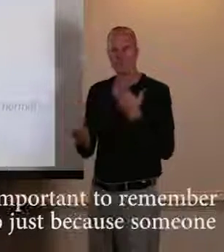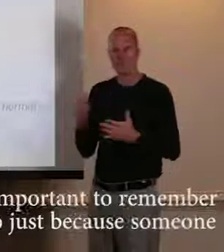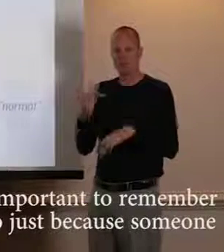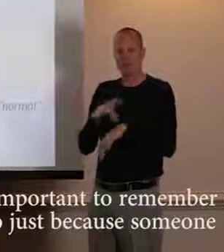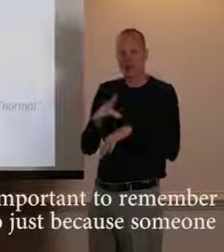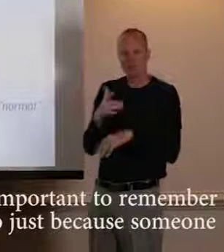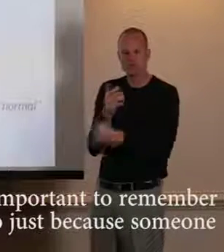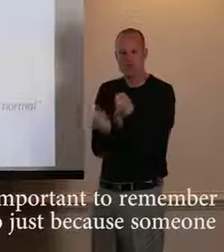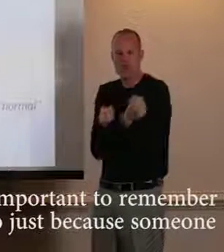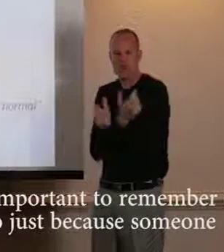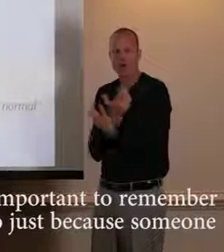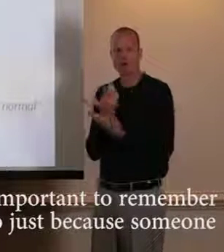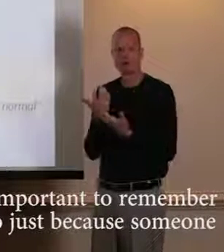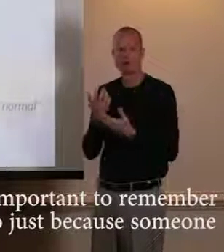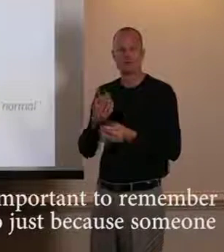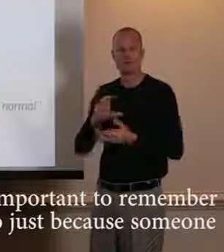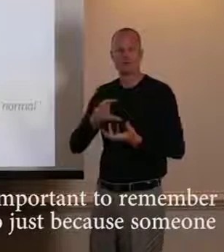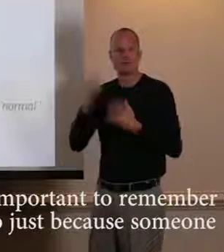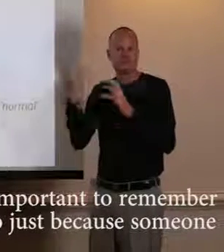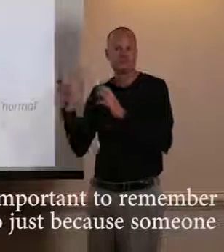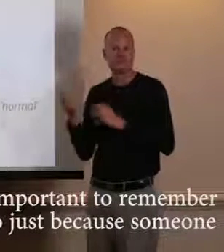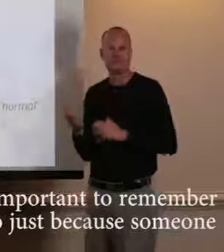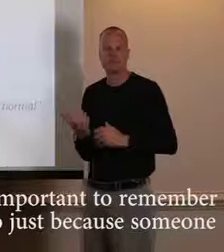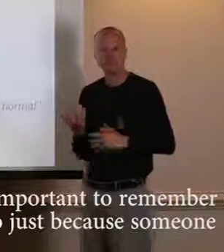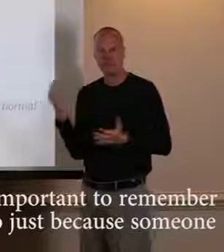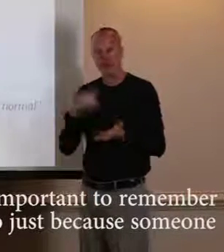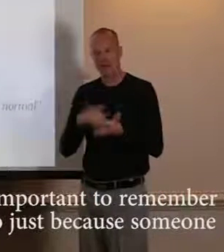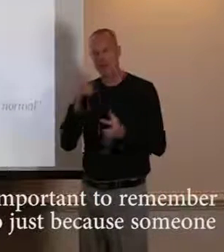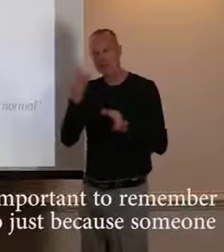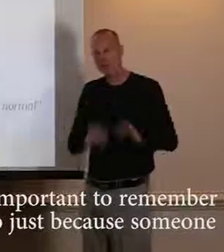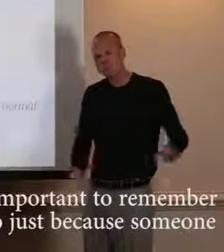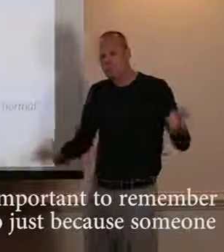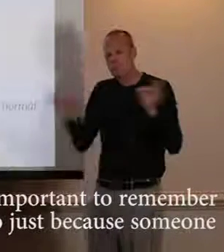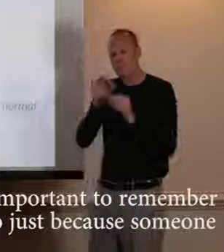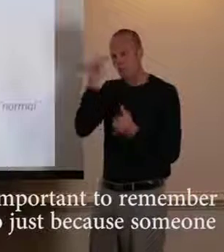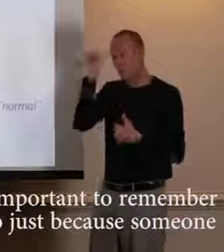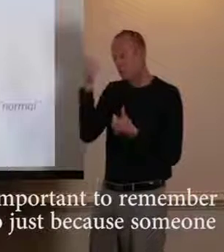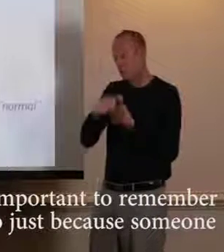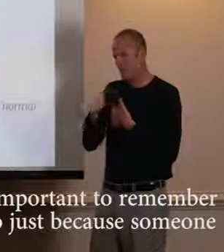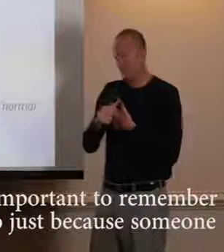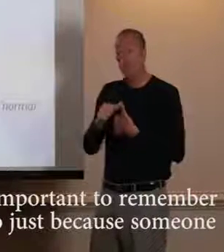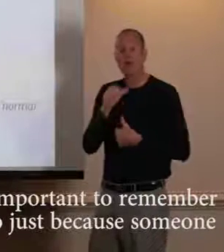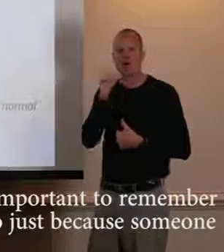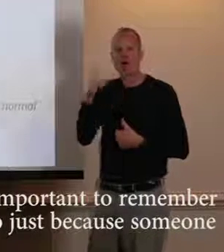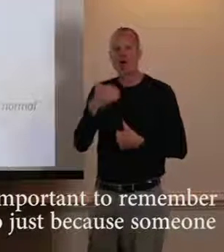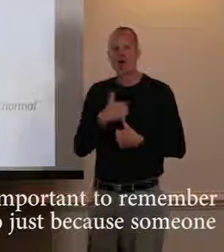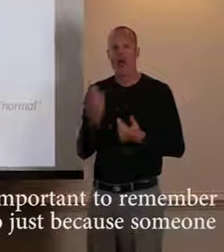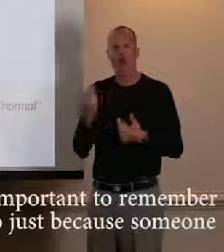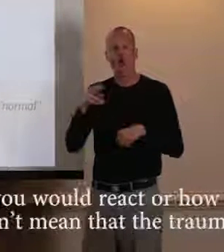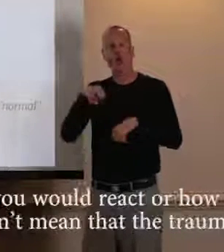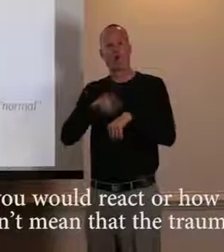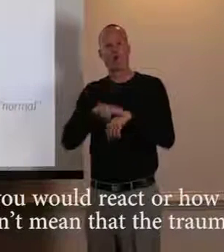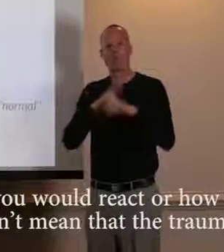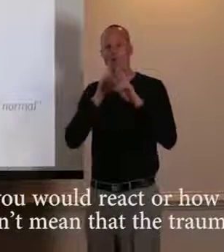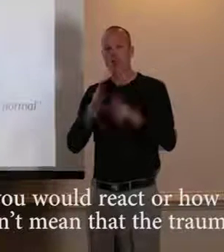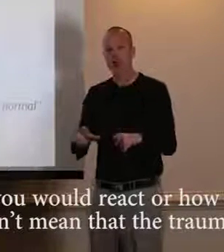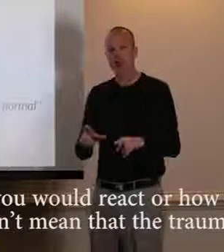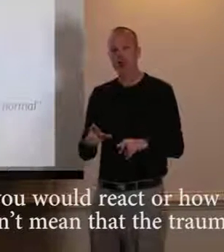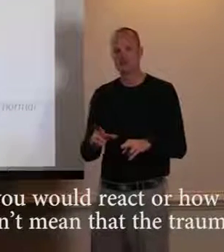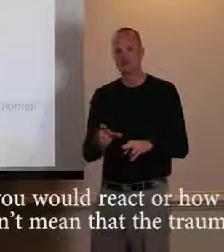whatever. And then again, it is really important to remember that there's no normal reaction. So just because someone doesn't react how you think